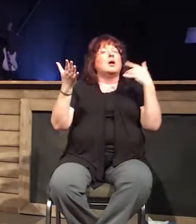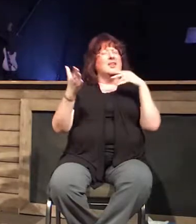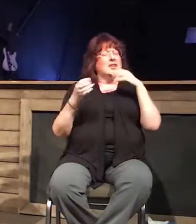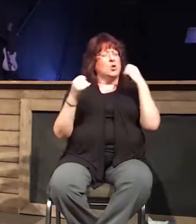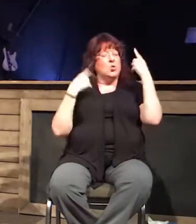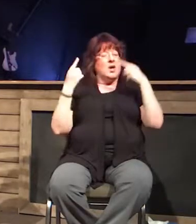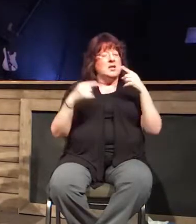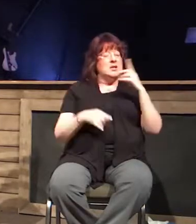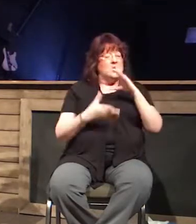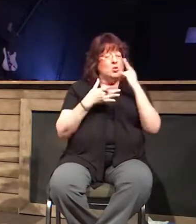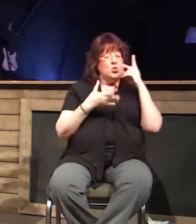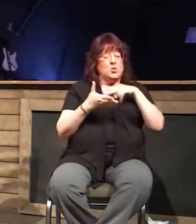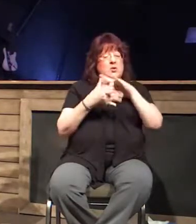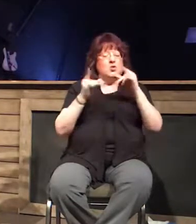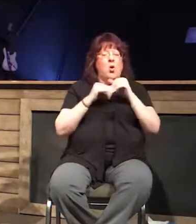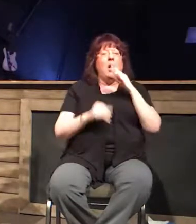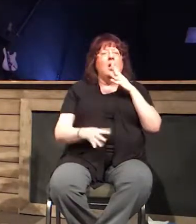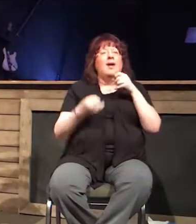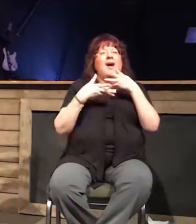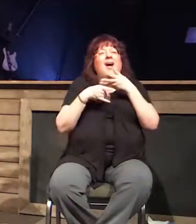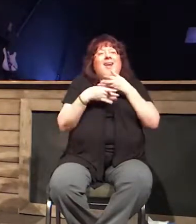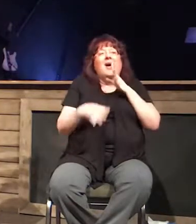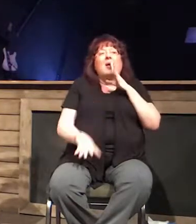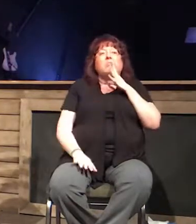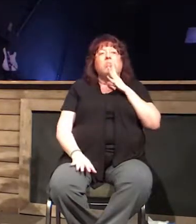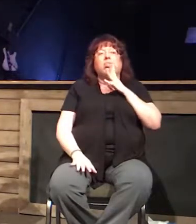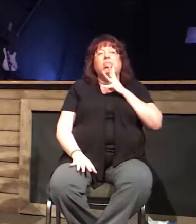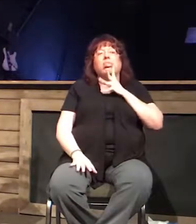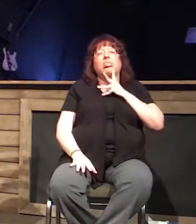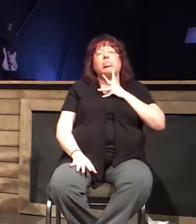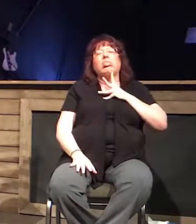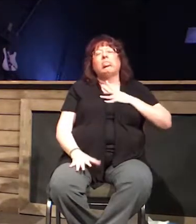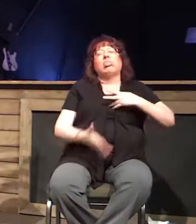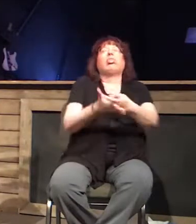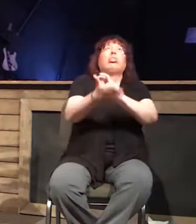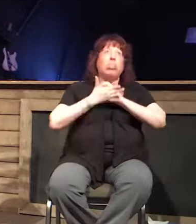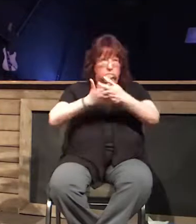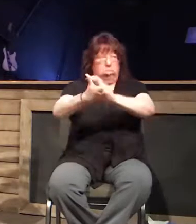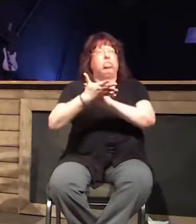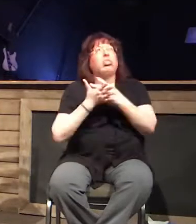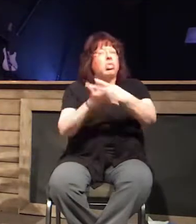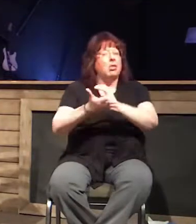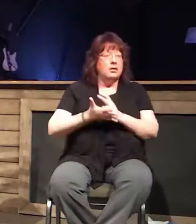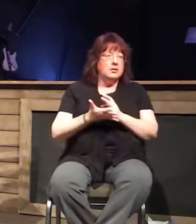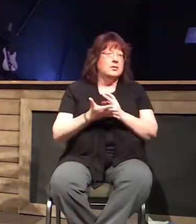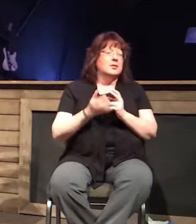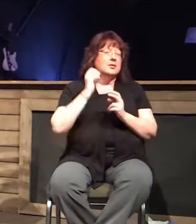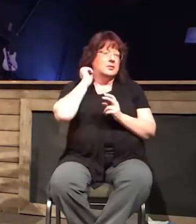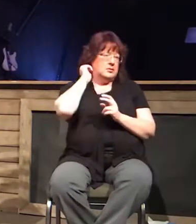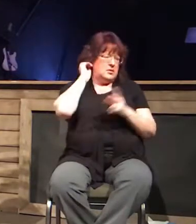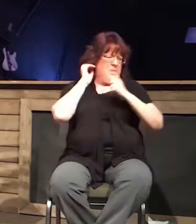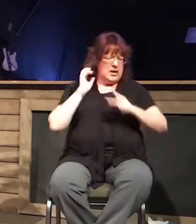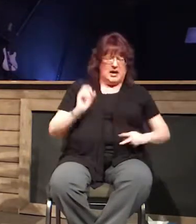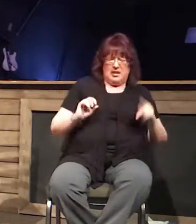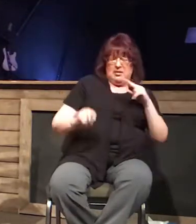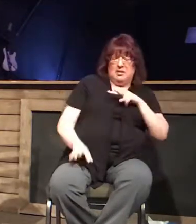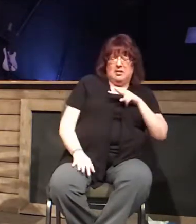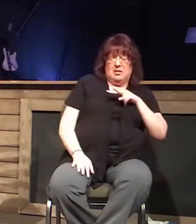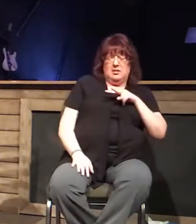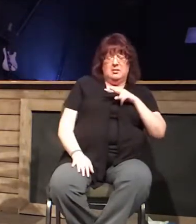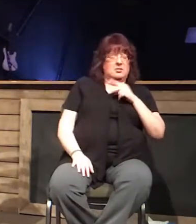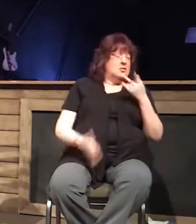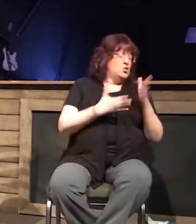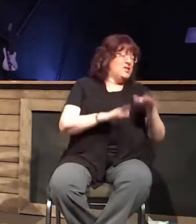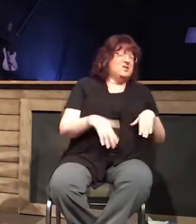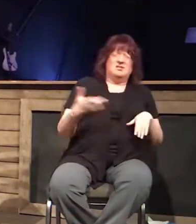story, that he caused drool to drip down his beard, and he flailed about wildly. And the king looked at David and said to